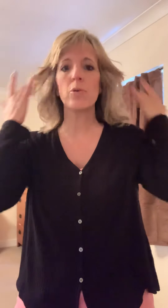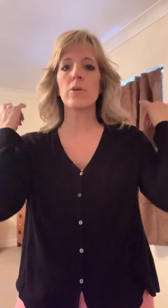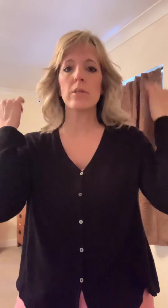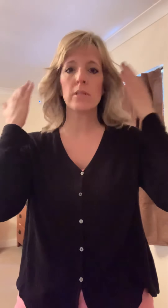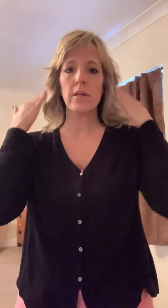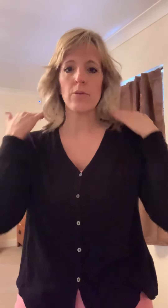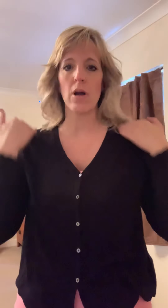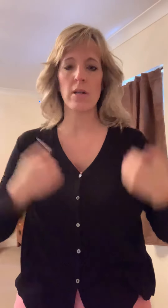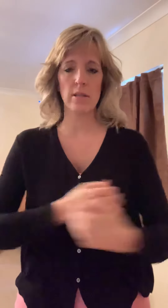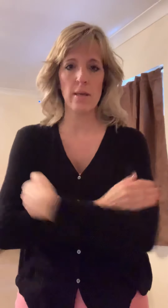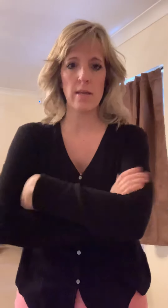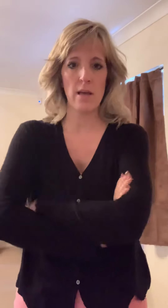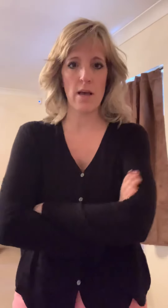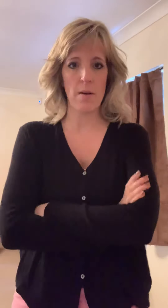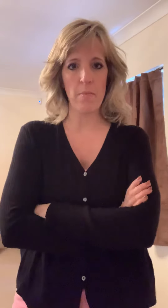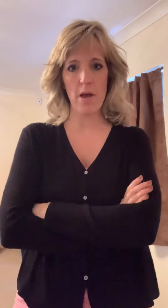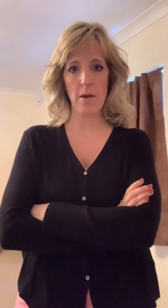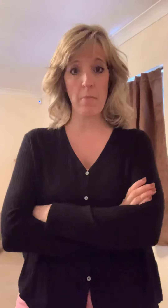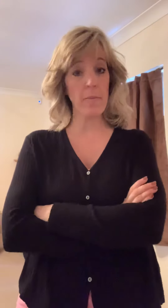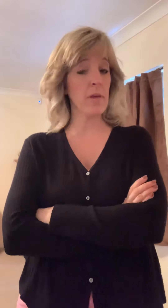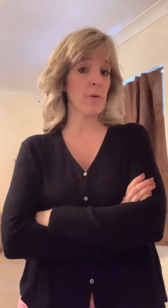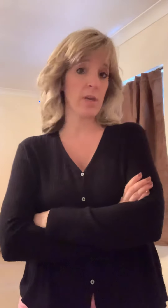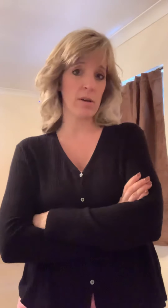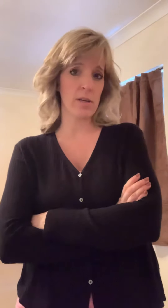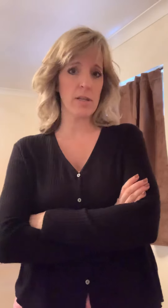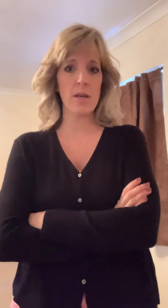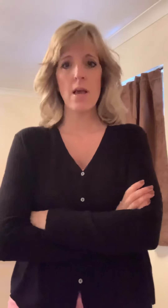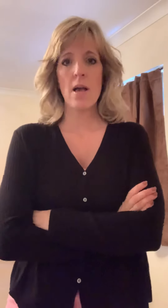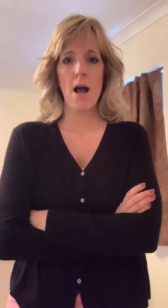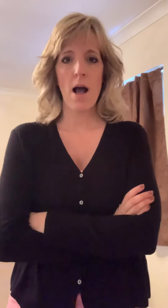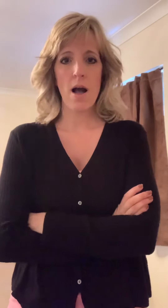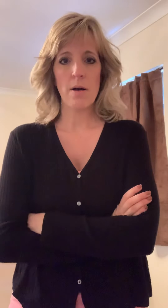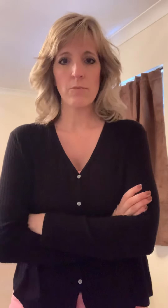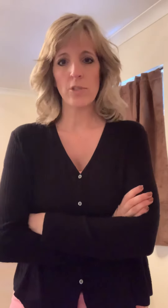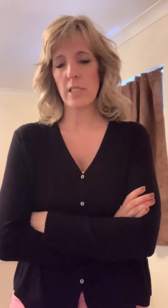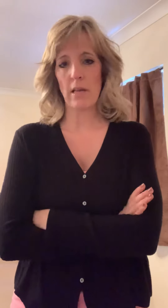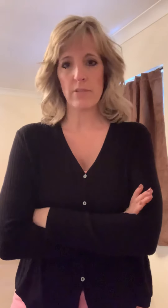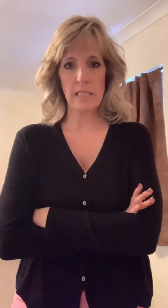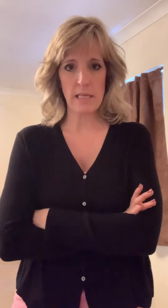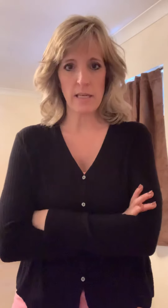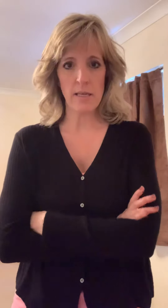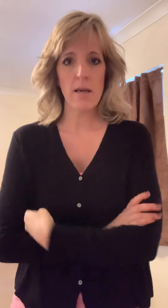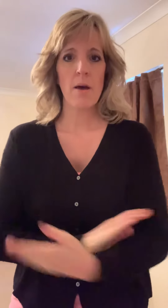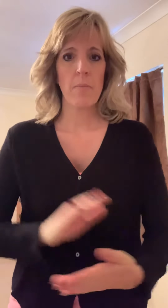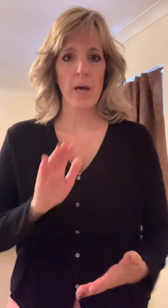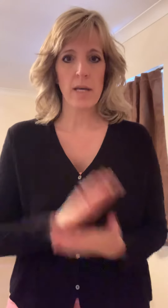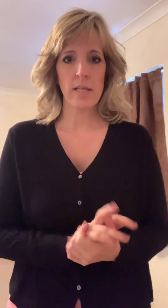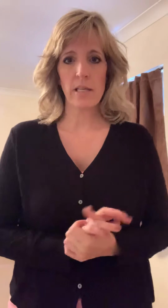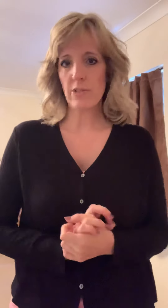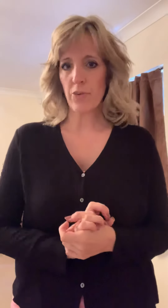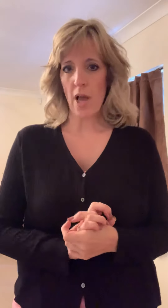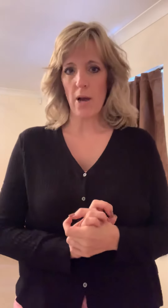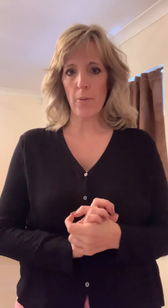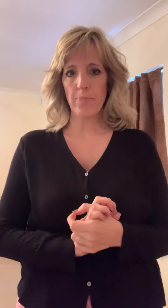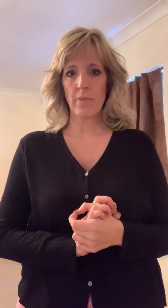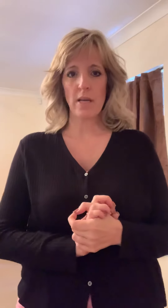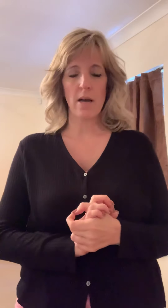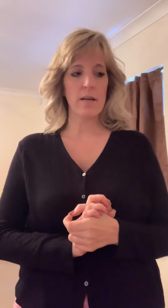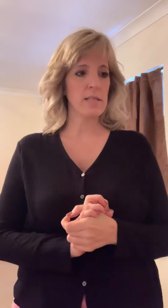more later on, then maybe we could. We'll just have to see. But at least for now, this is the